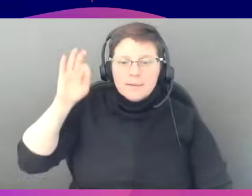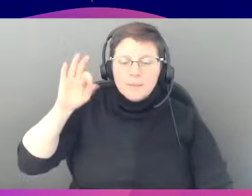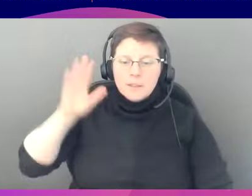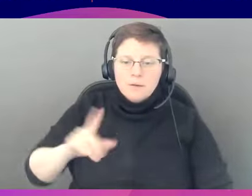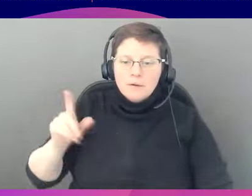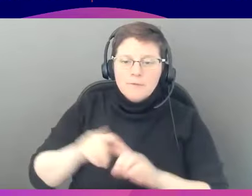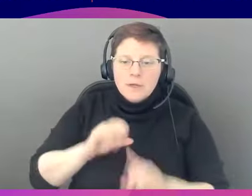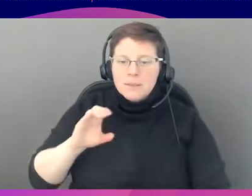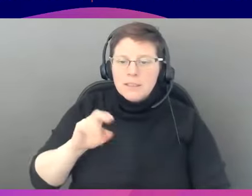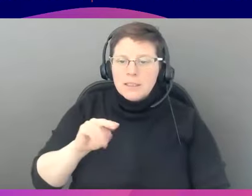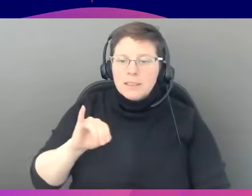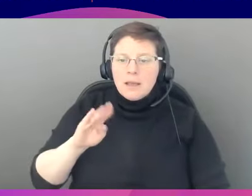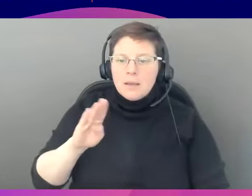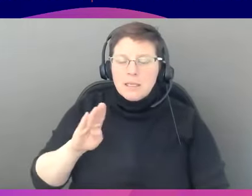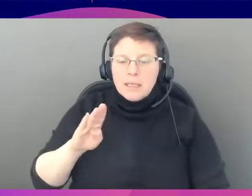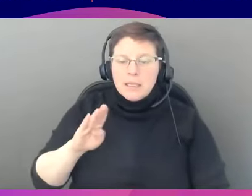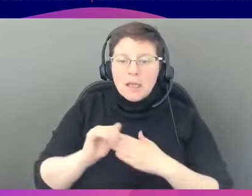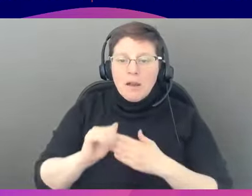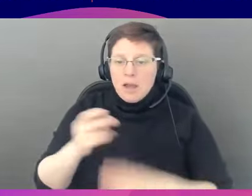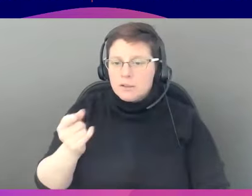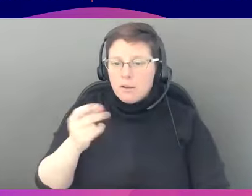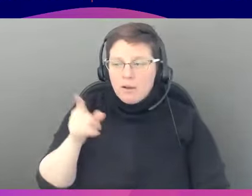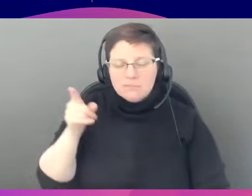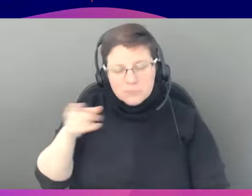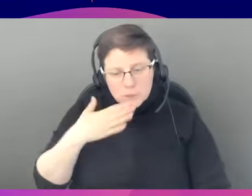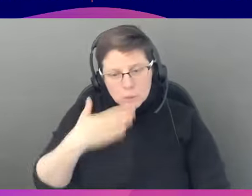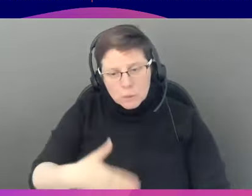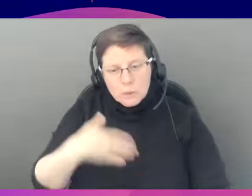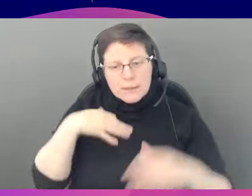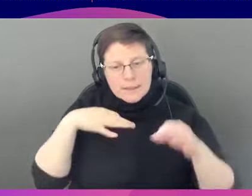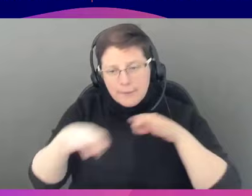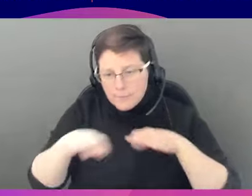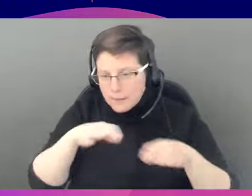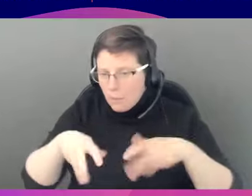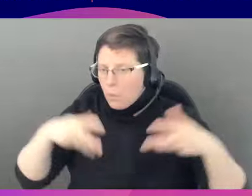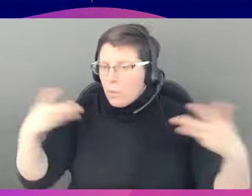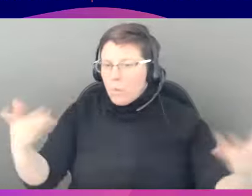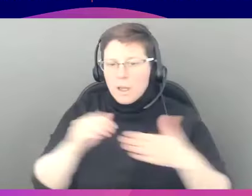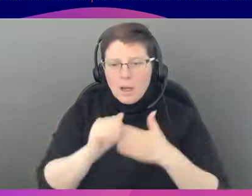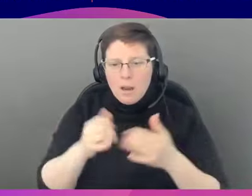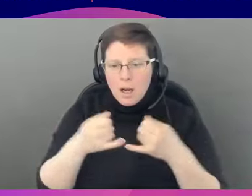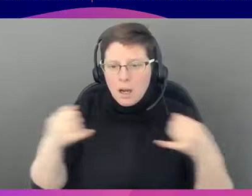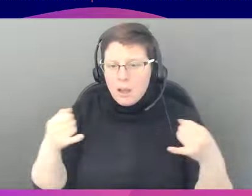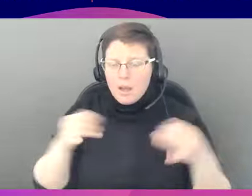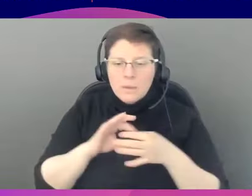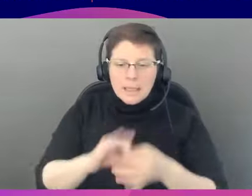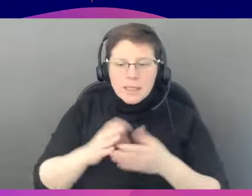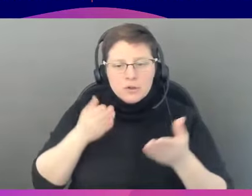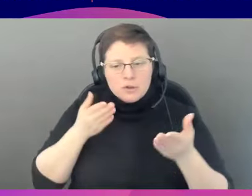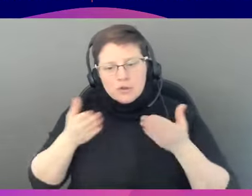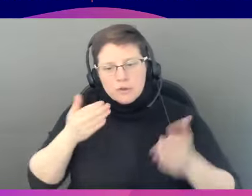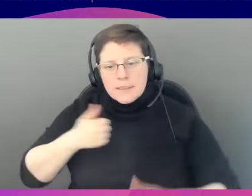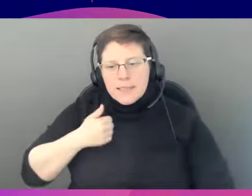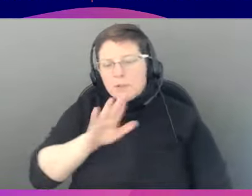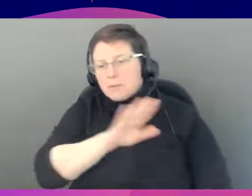Dogs who gave really helpful definitions on the guidelines in terms of service animals across the